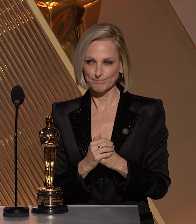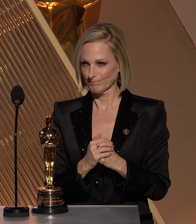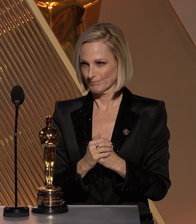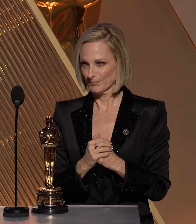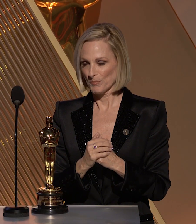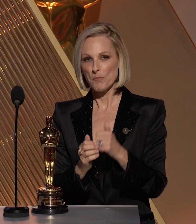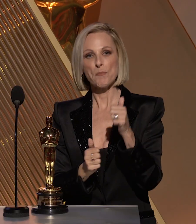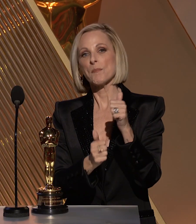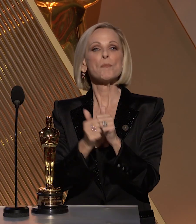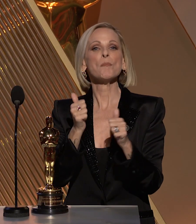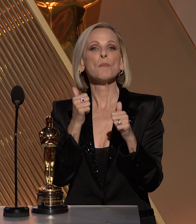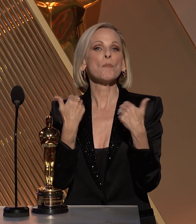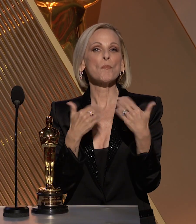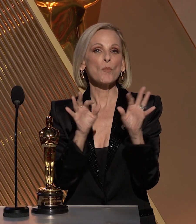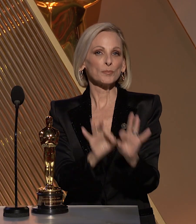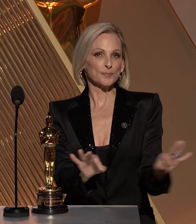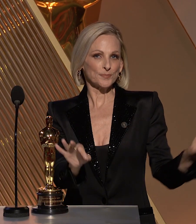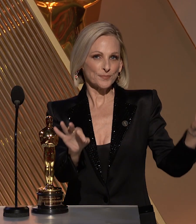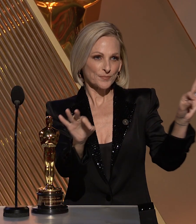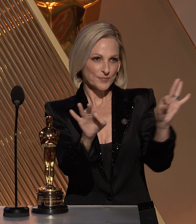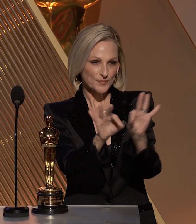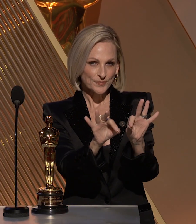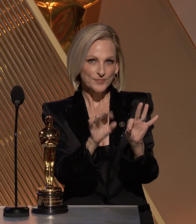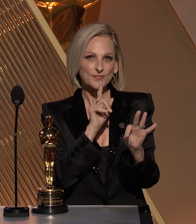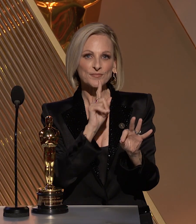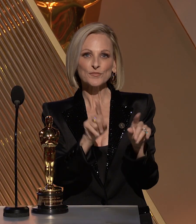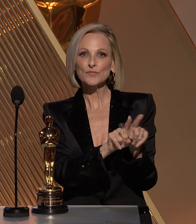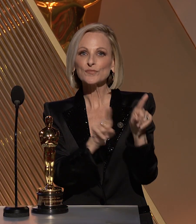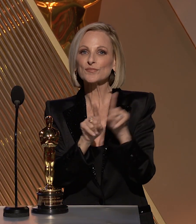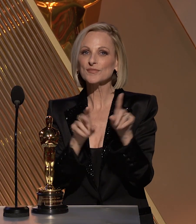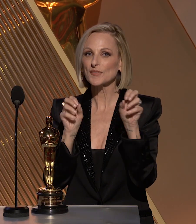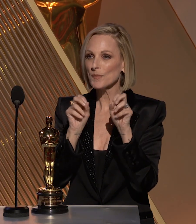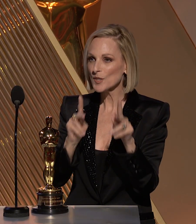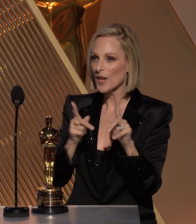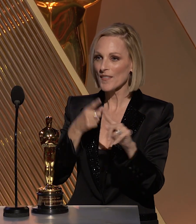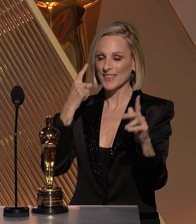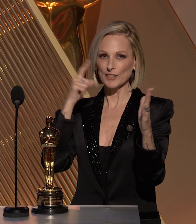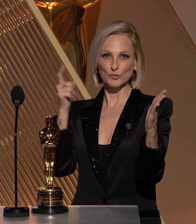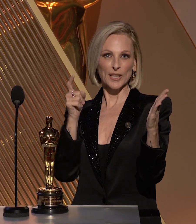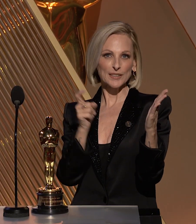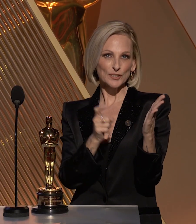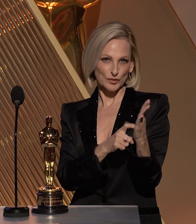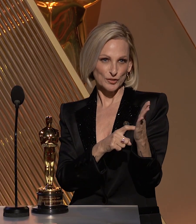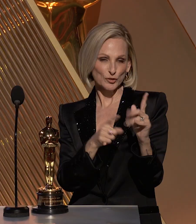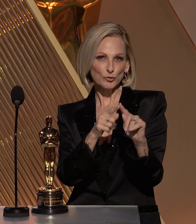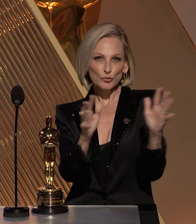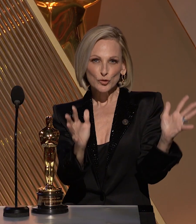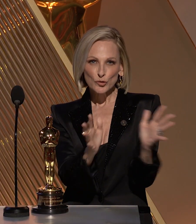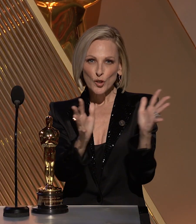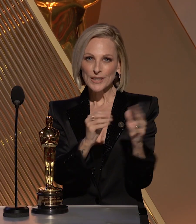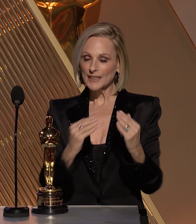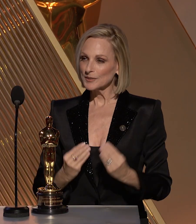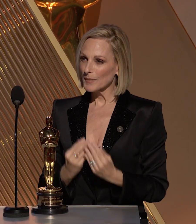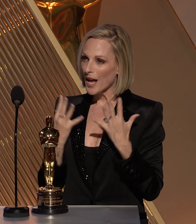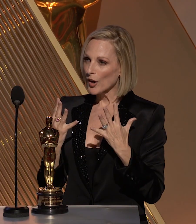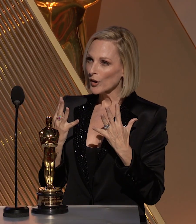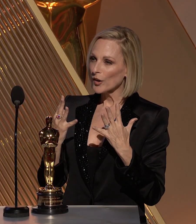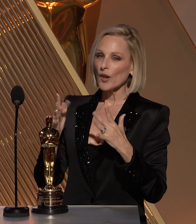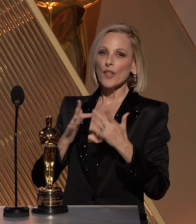of. More significantly, there is also an opportunity in the recognition to encourage